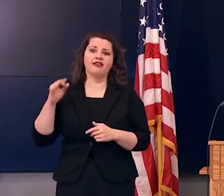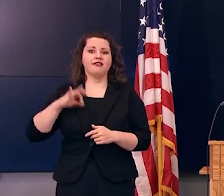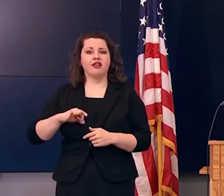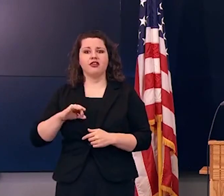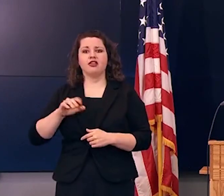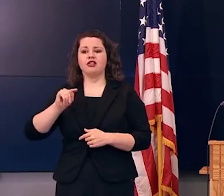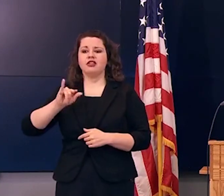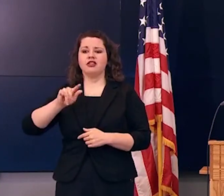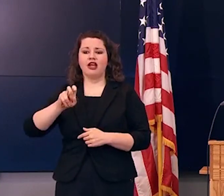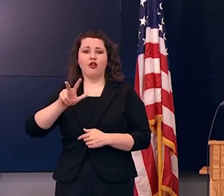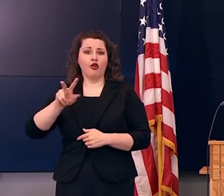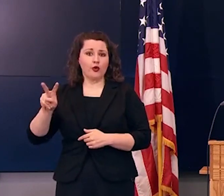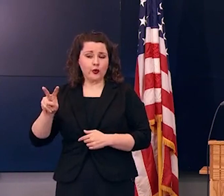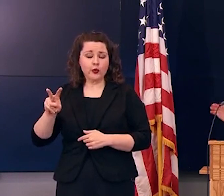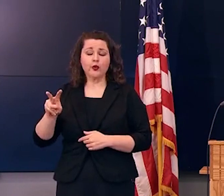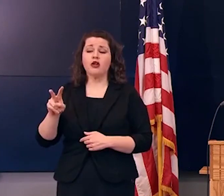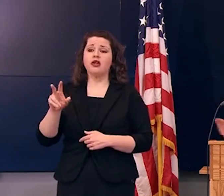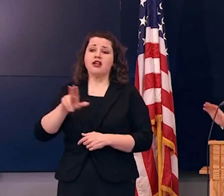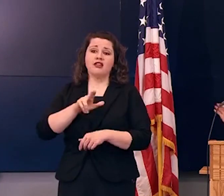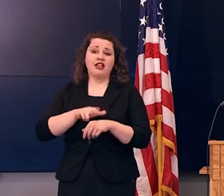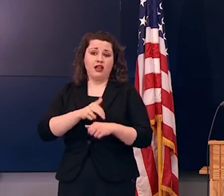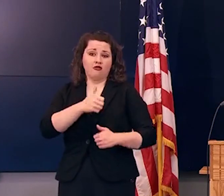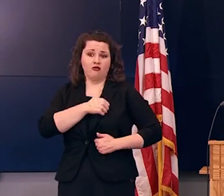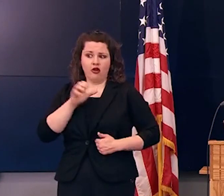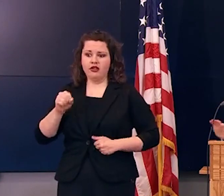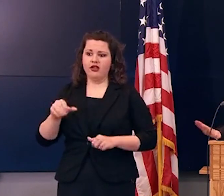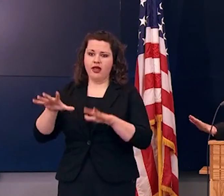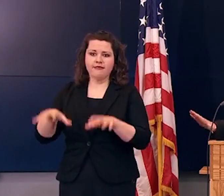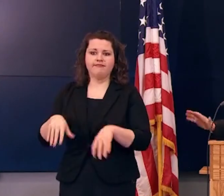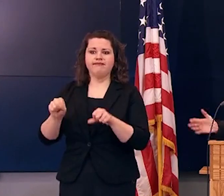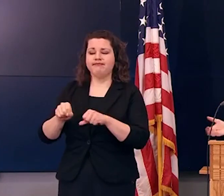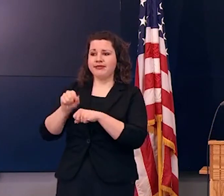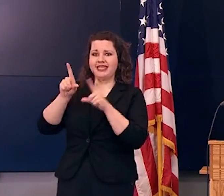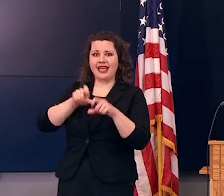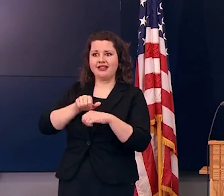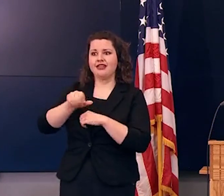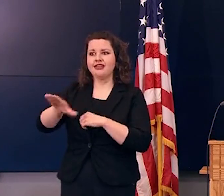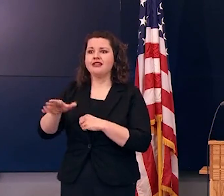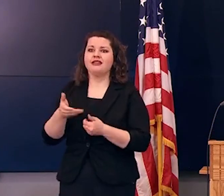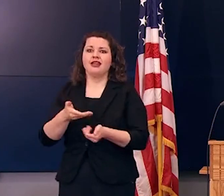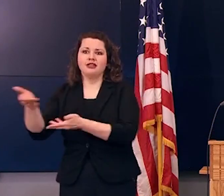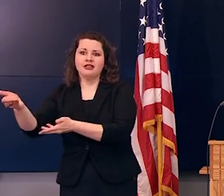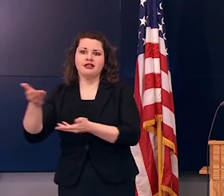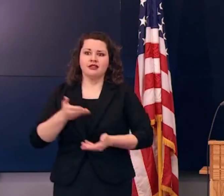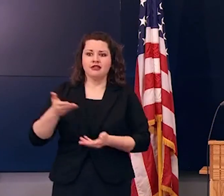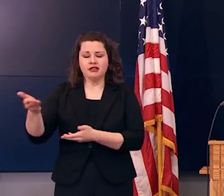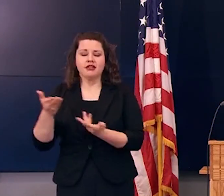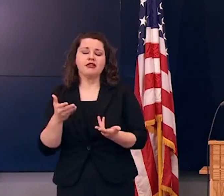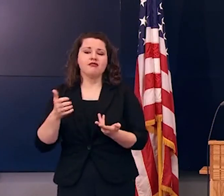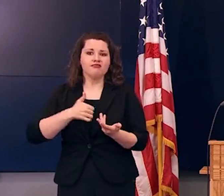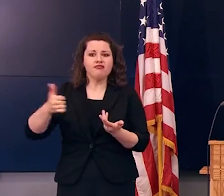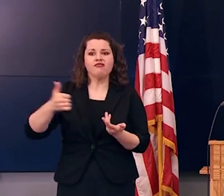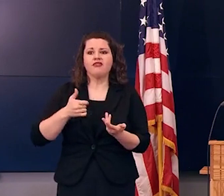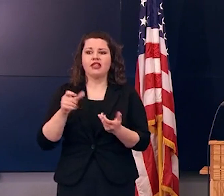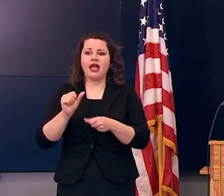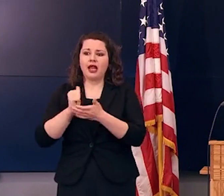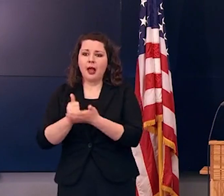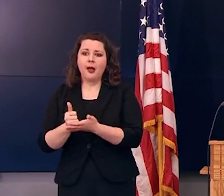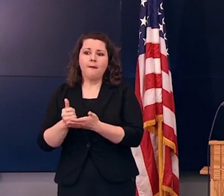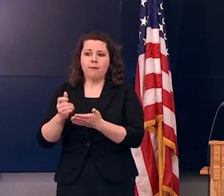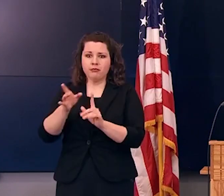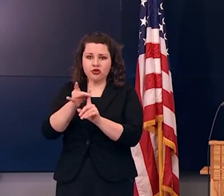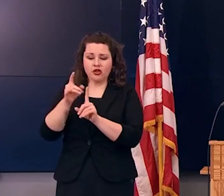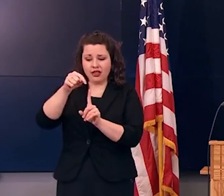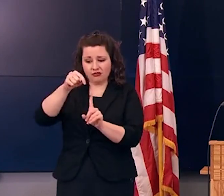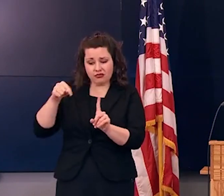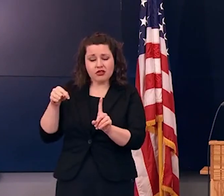have the National Guard be able to step up and run some of the missions, to get the testing to them, to pick up the testing and bring it back, to potentially help with some of the